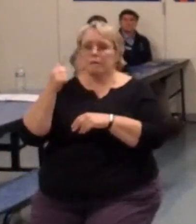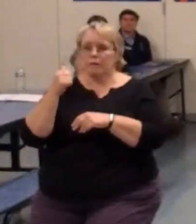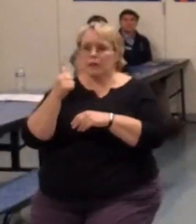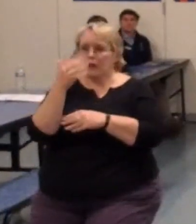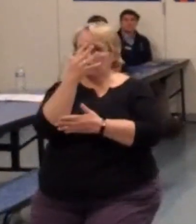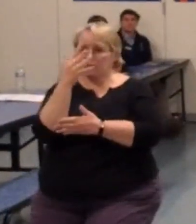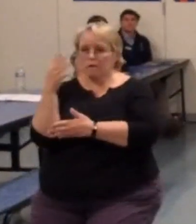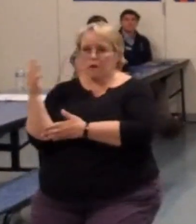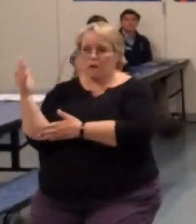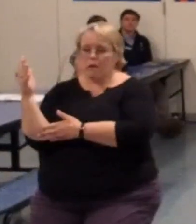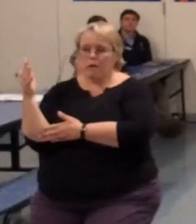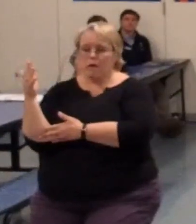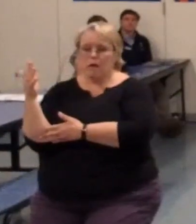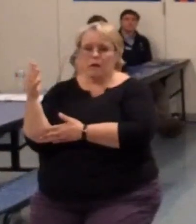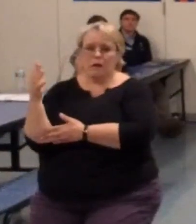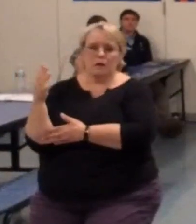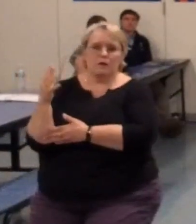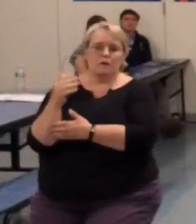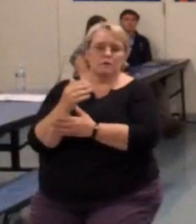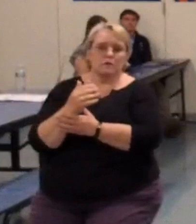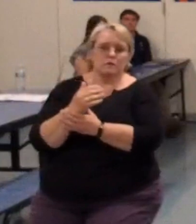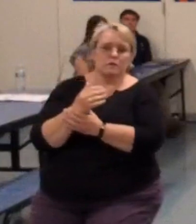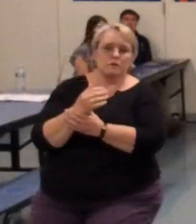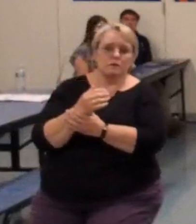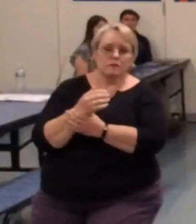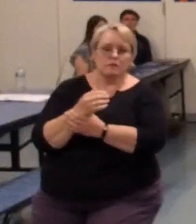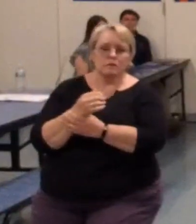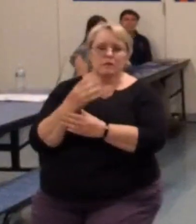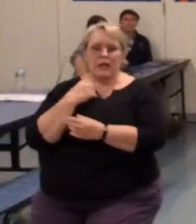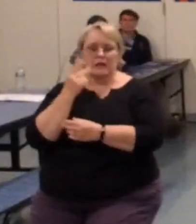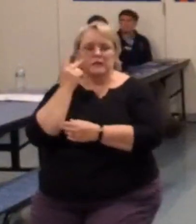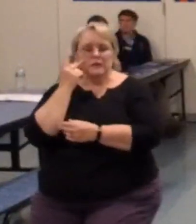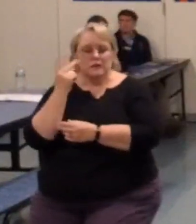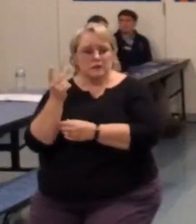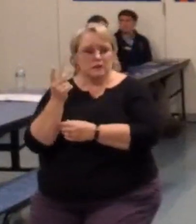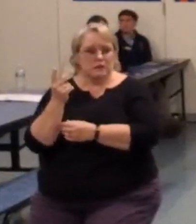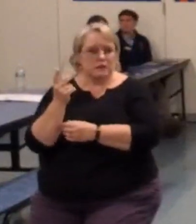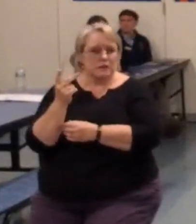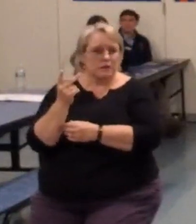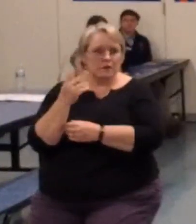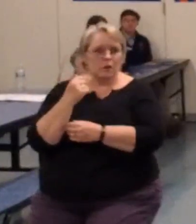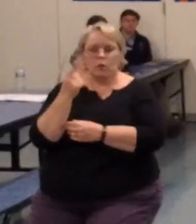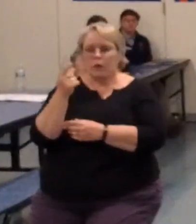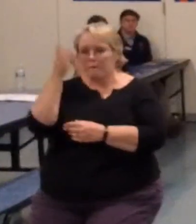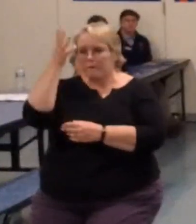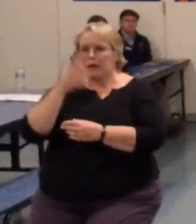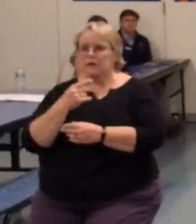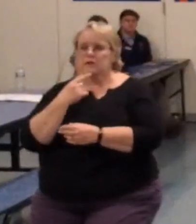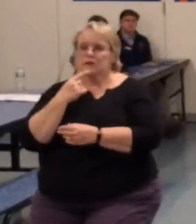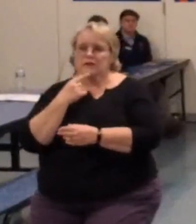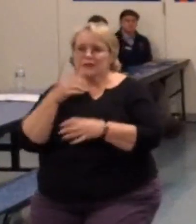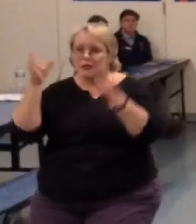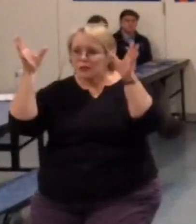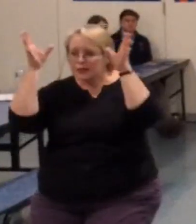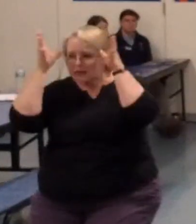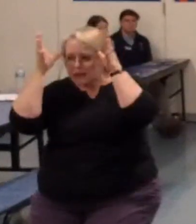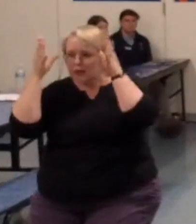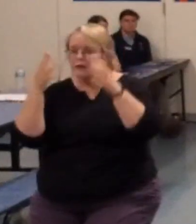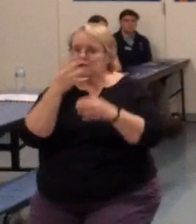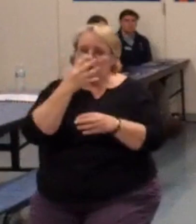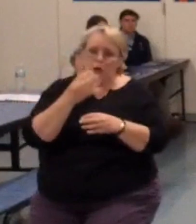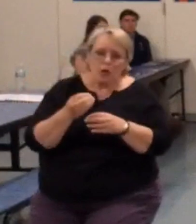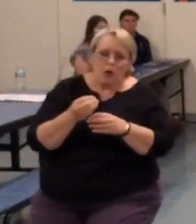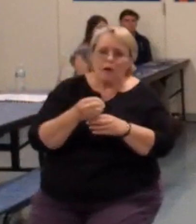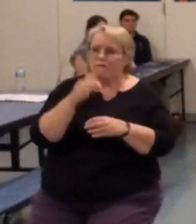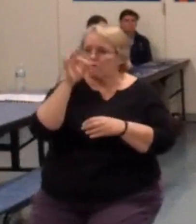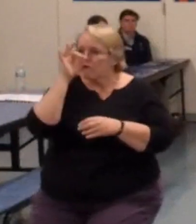the woods. What was back there? I see, like the one gentleman said, there's deer, there's coyote,